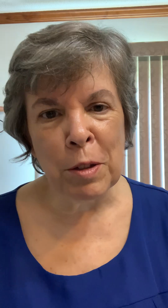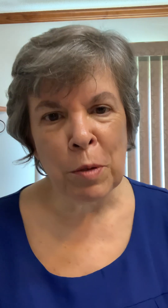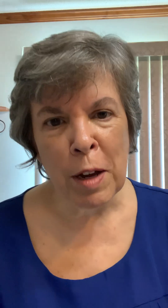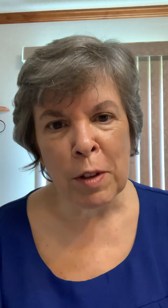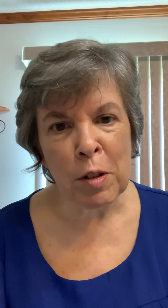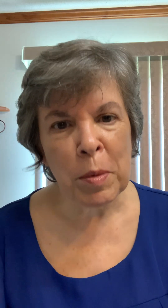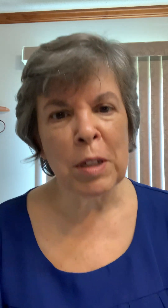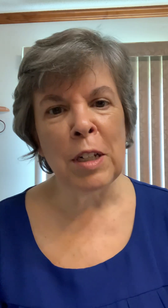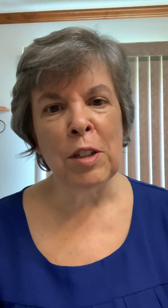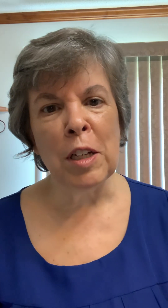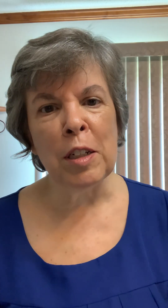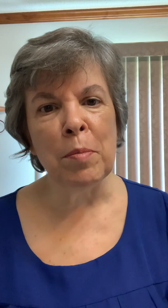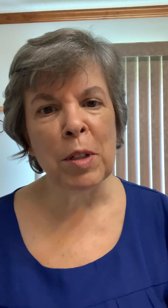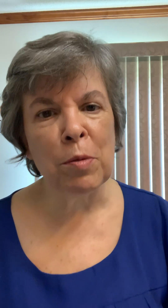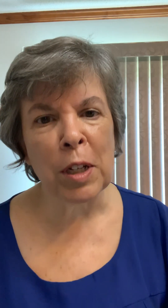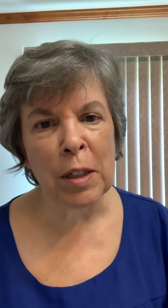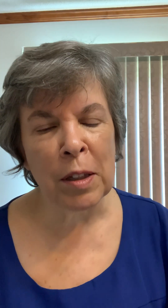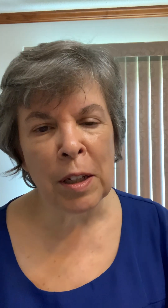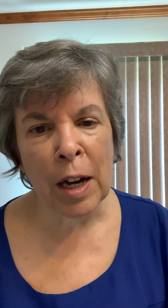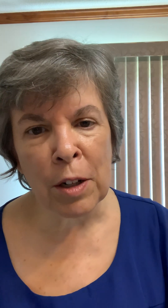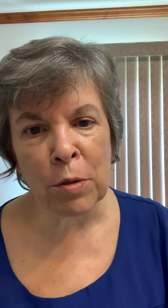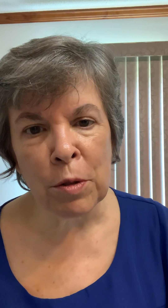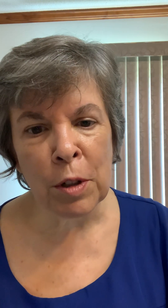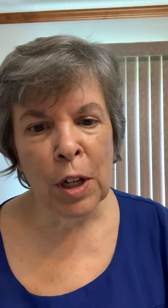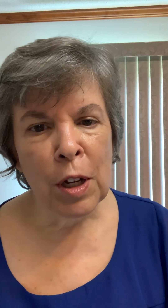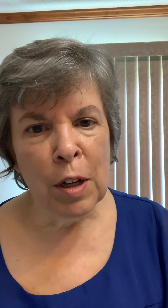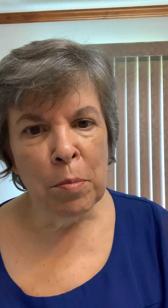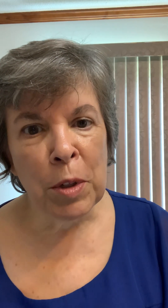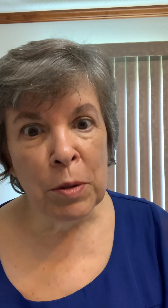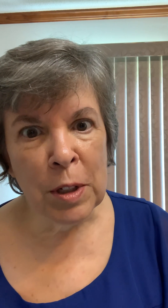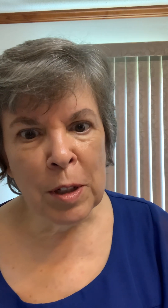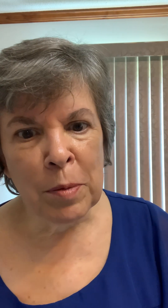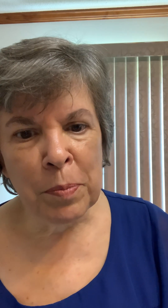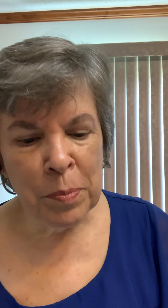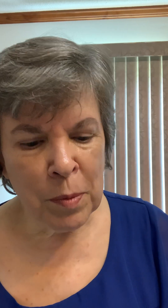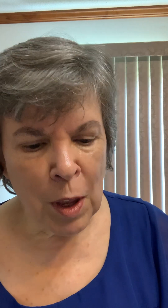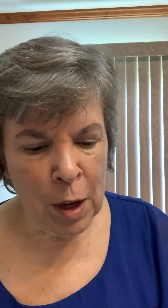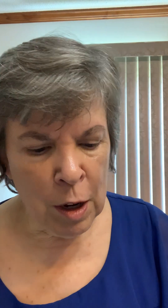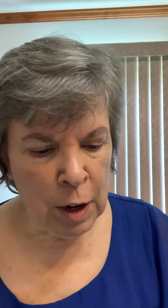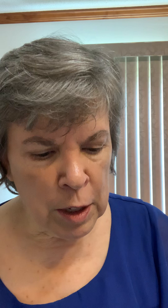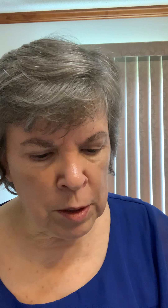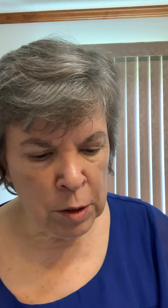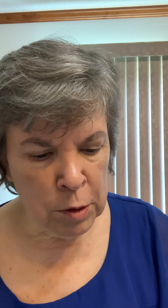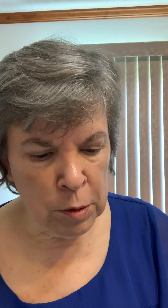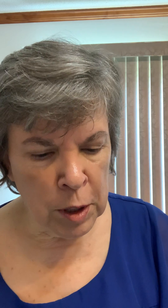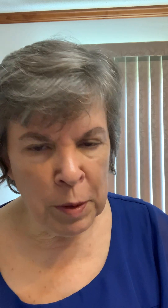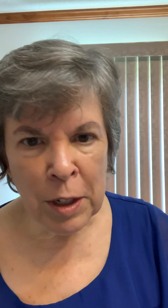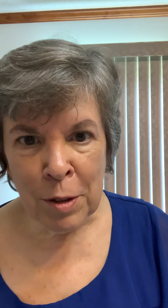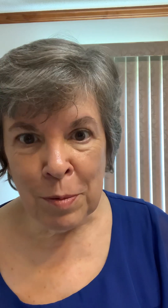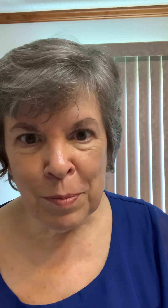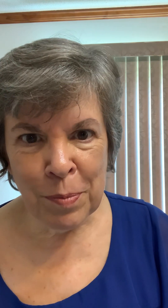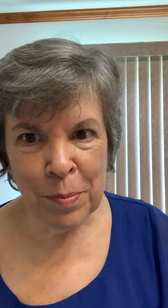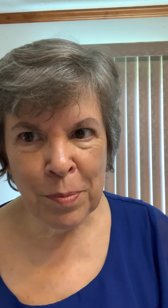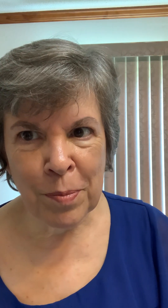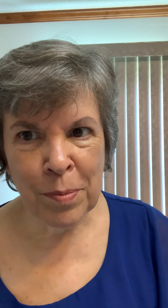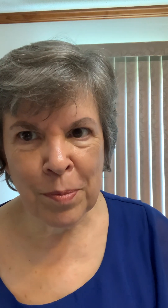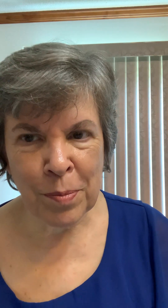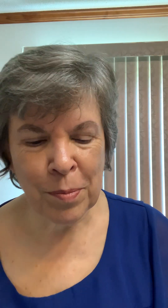will have a little bit of teaching in it in between the actual music. All right, so here we go.